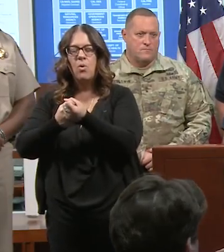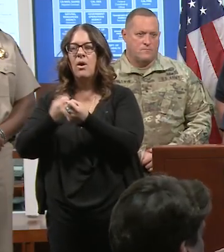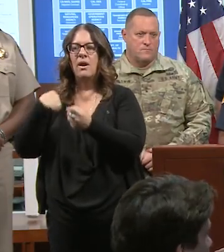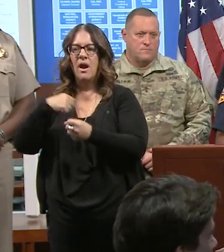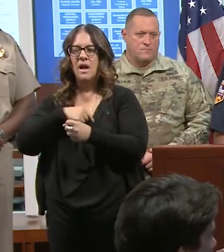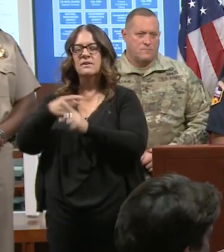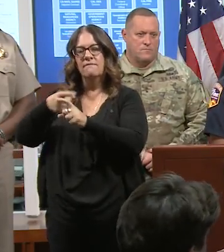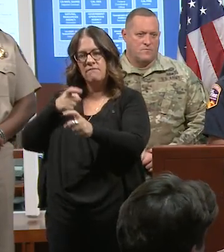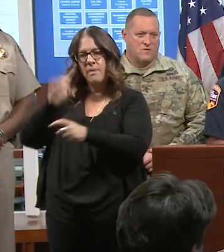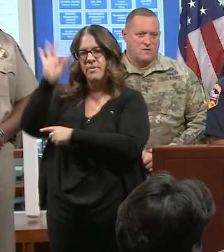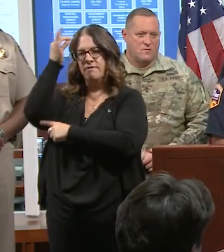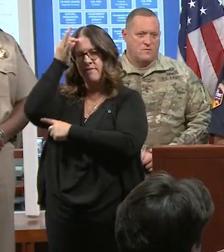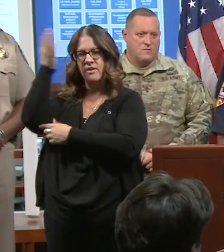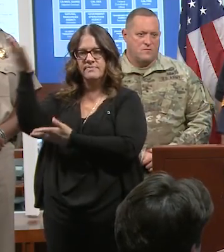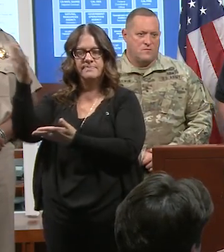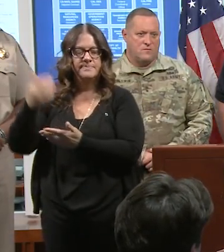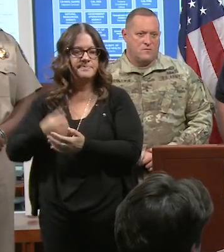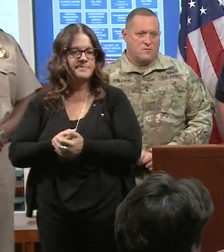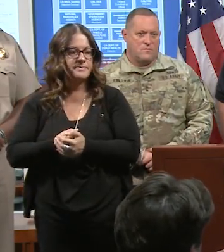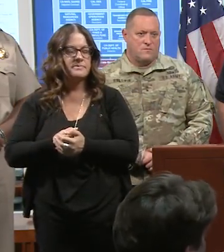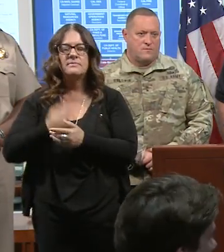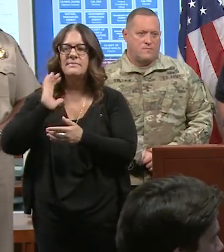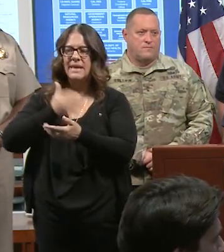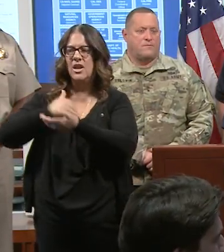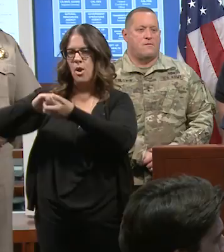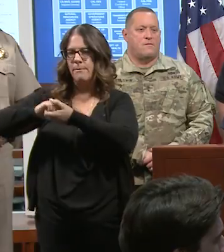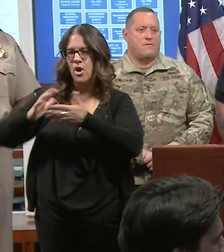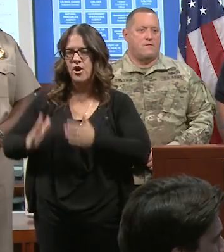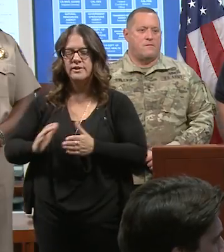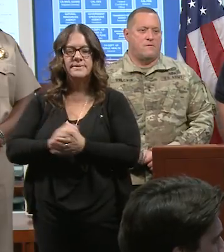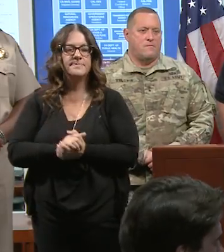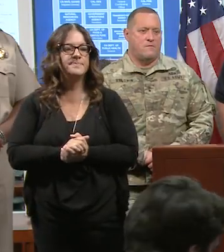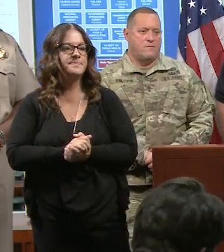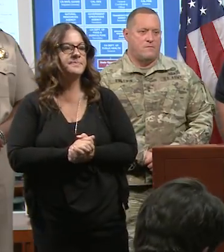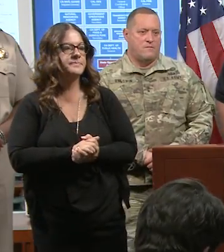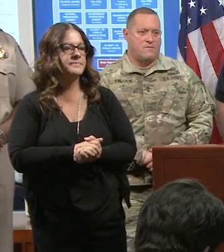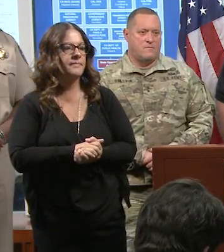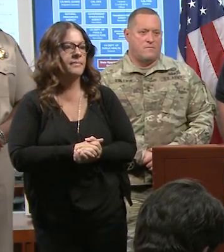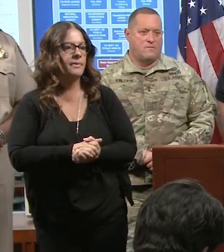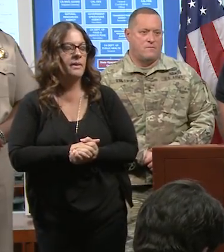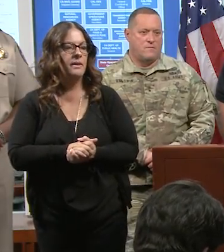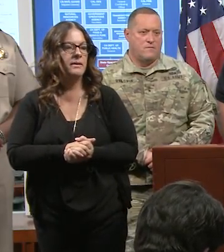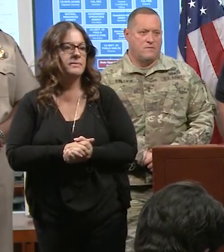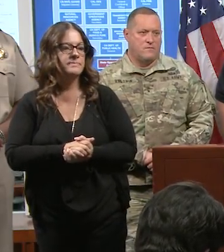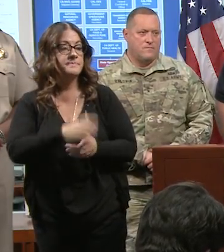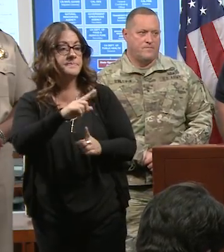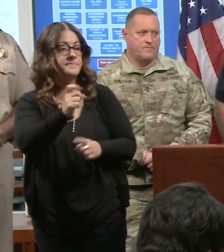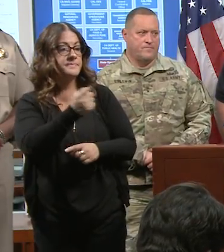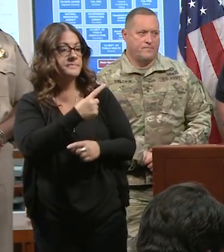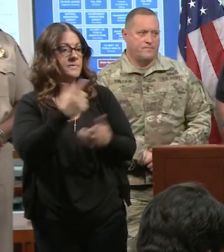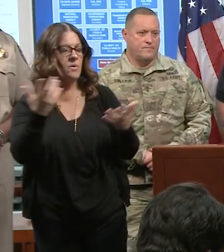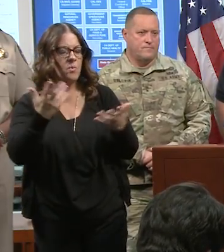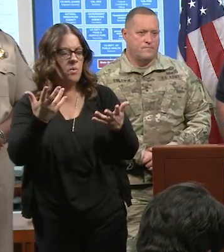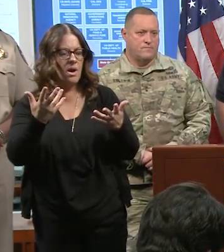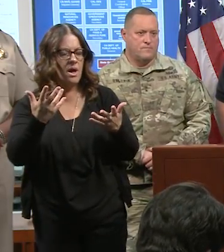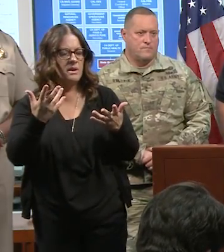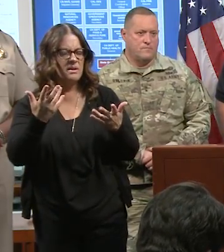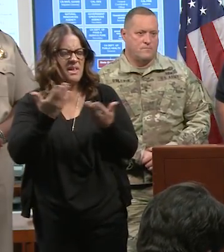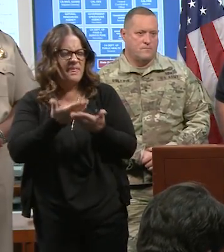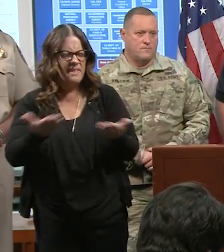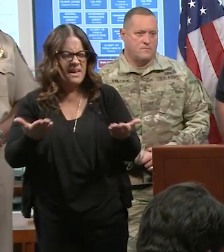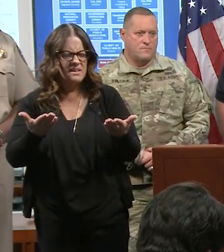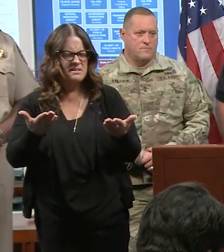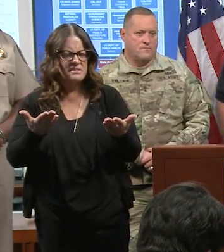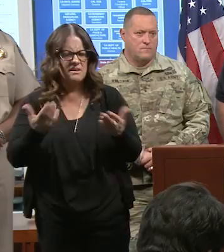in the cause of the fire? The reports of down power lines may have sparked something or other things that may have helped cause this. You know, how did